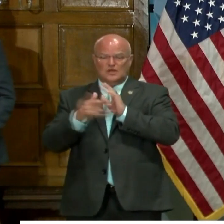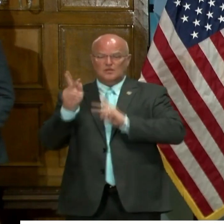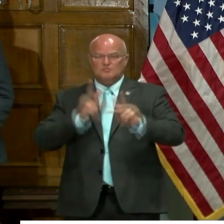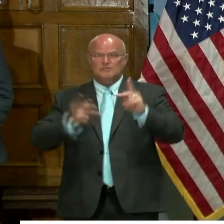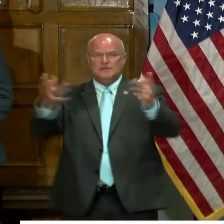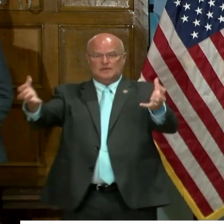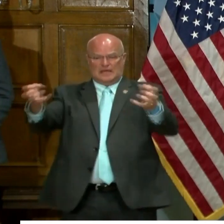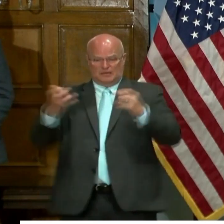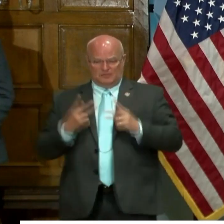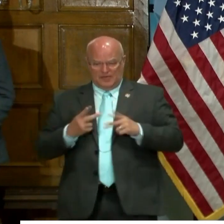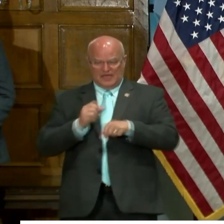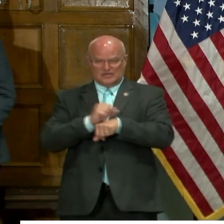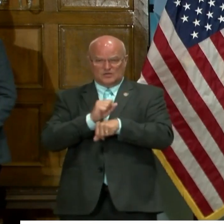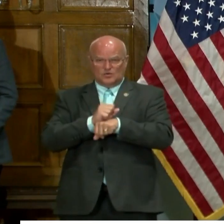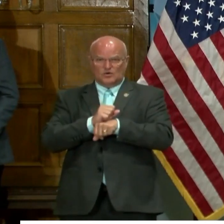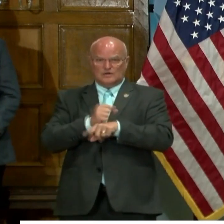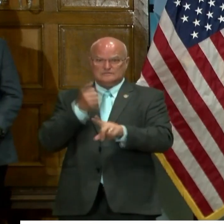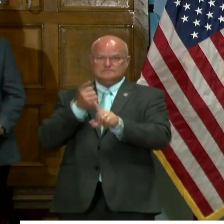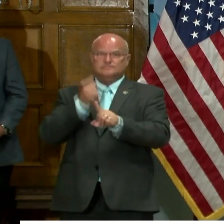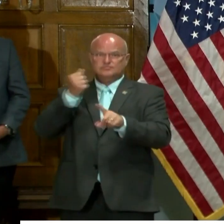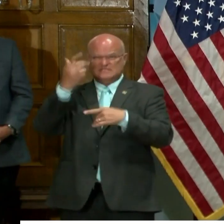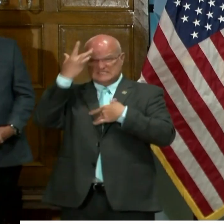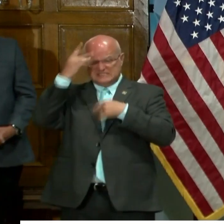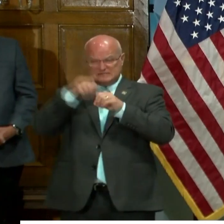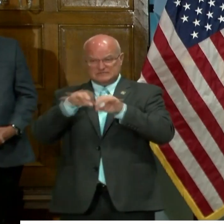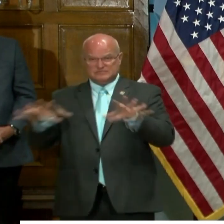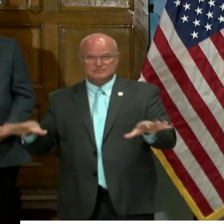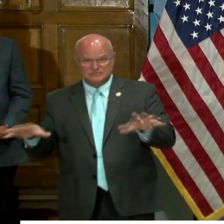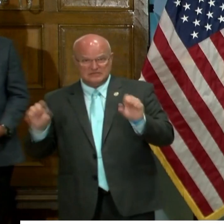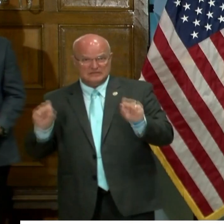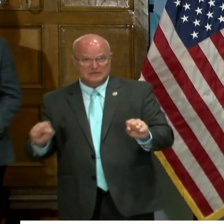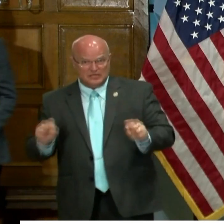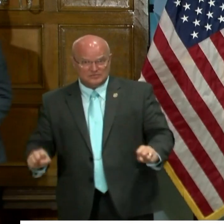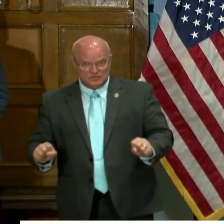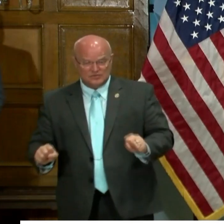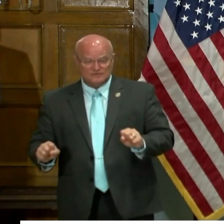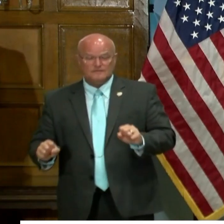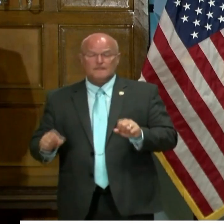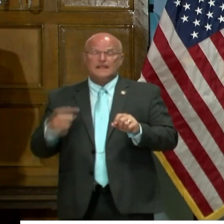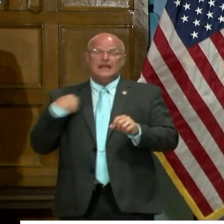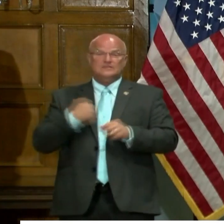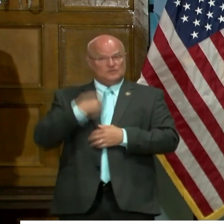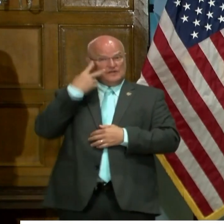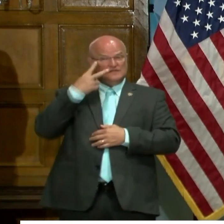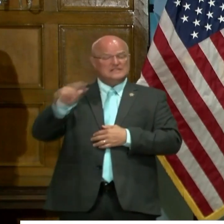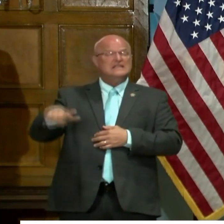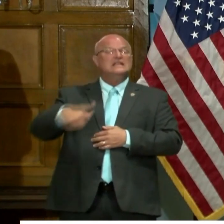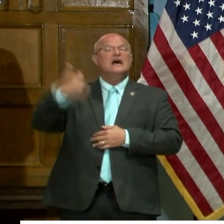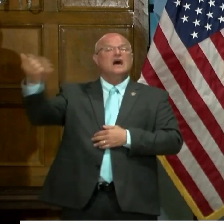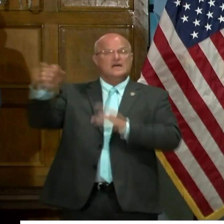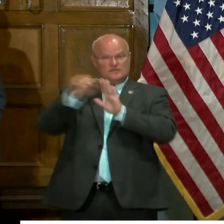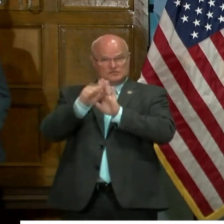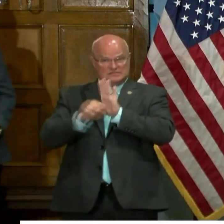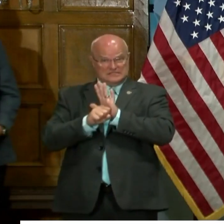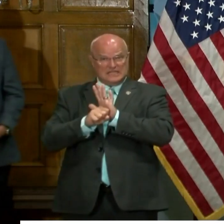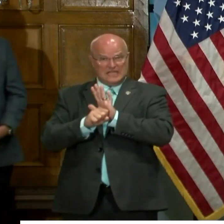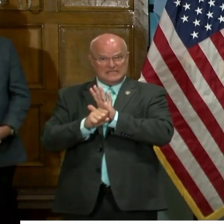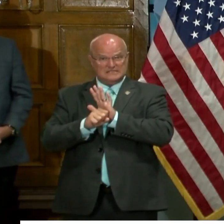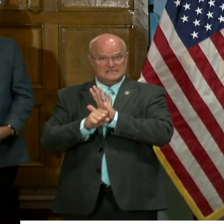or bringing the patrons back because of the potential of lawsuits, as we've seen in so many other